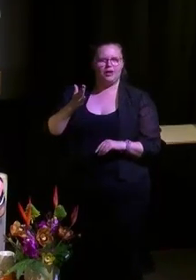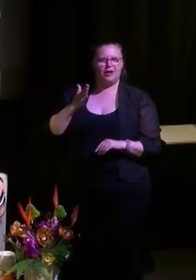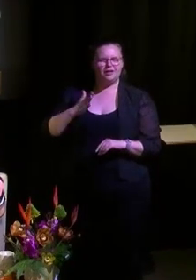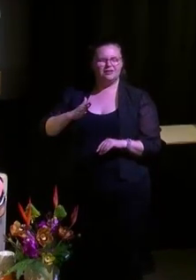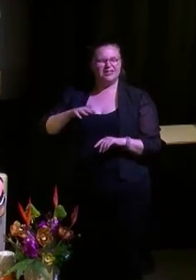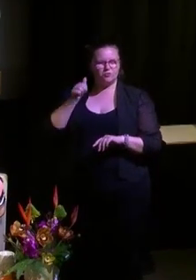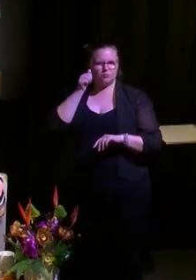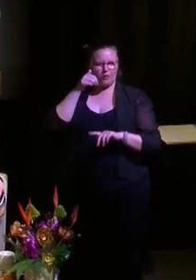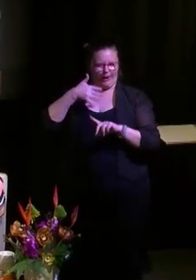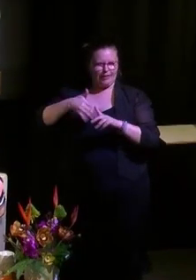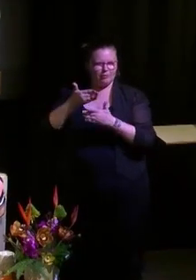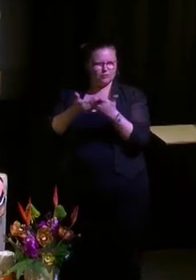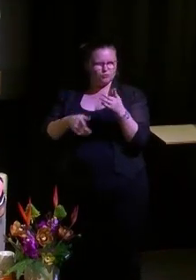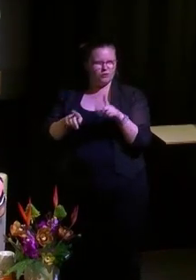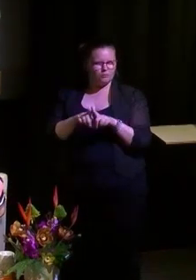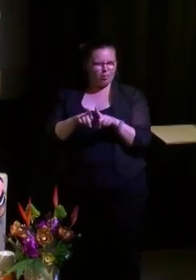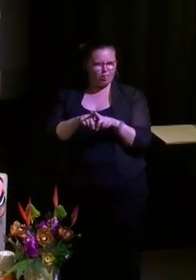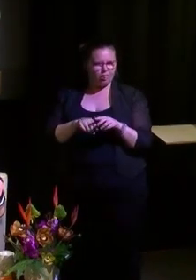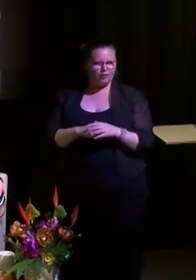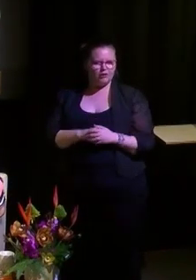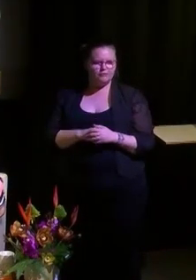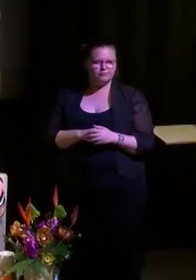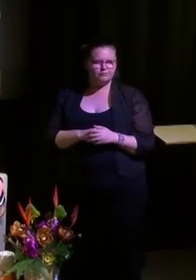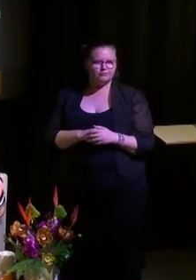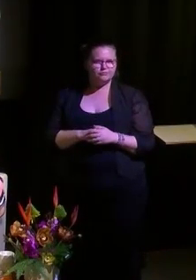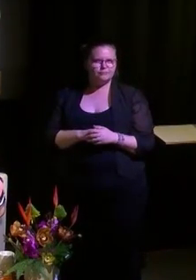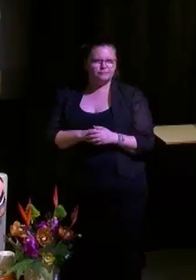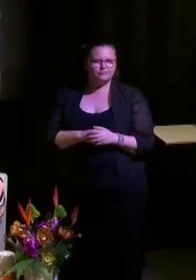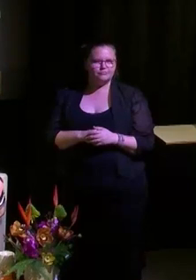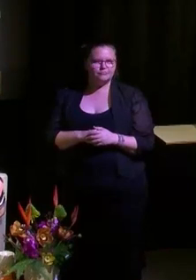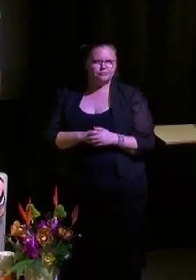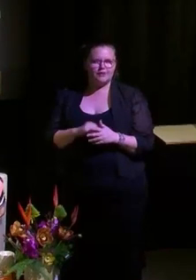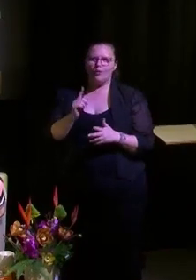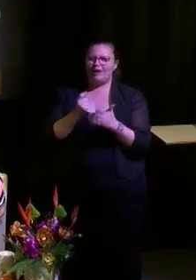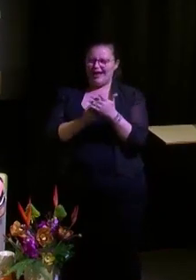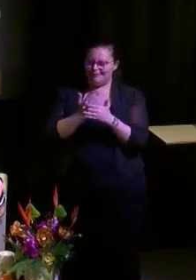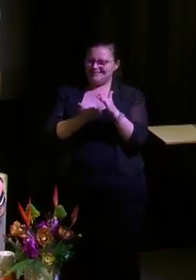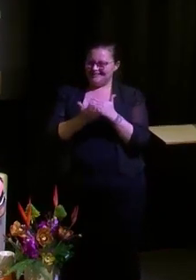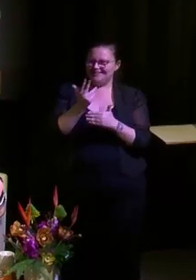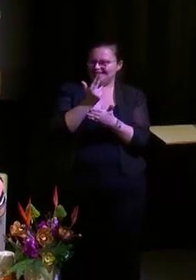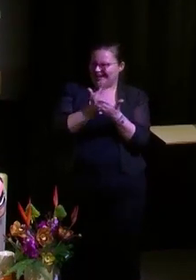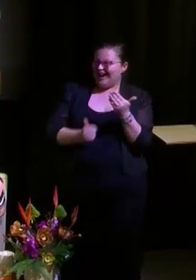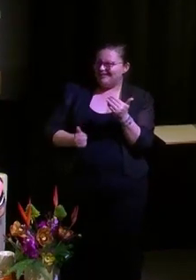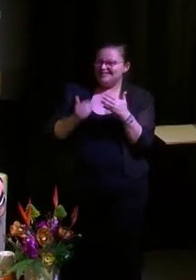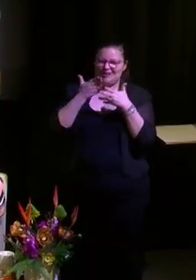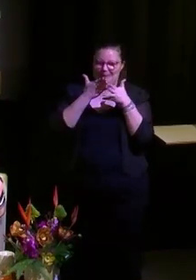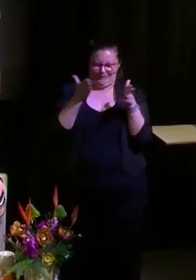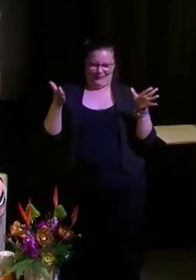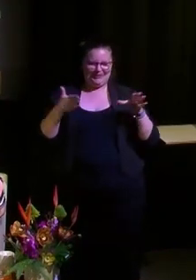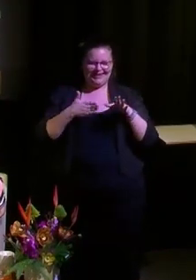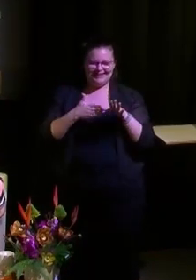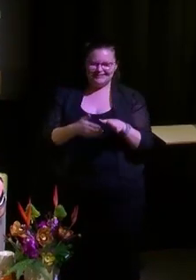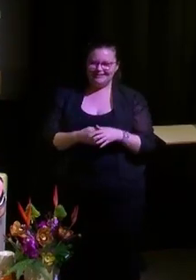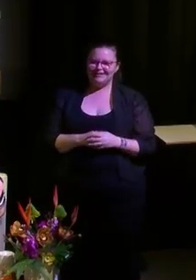story into what happens within an artwork. And that's a very, very broad answer, but, you know, I